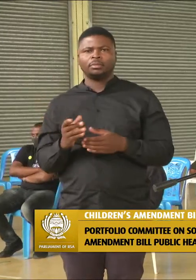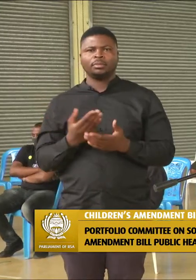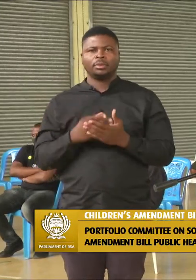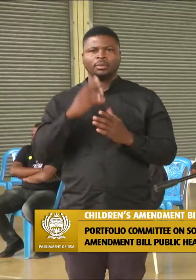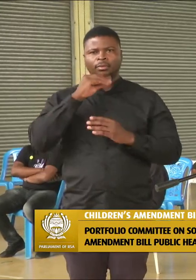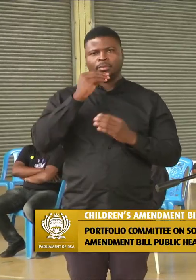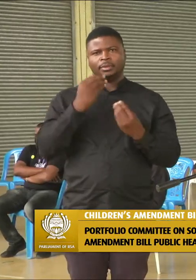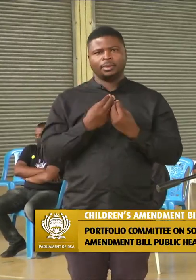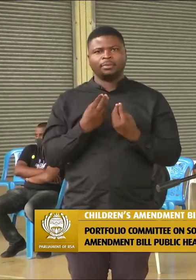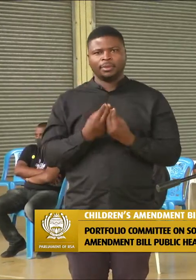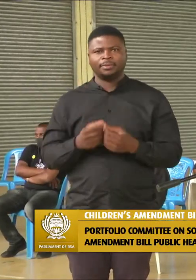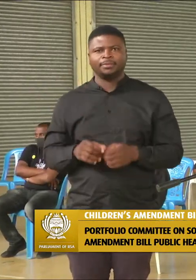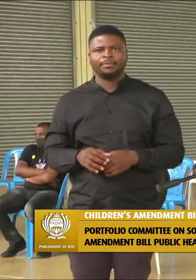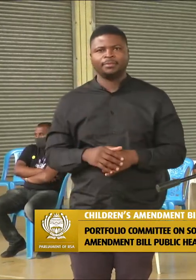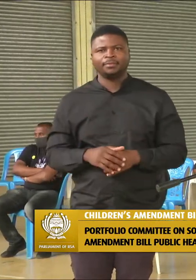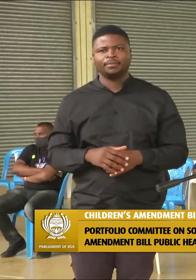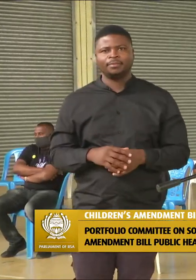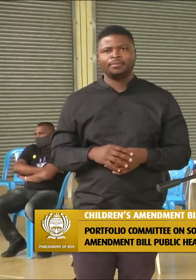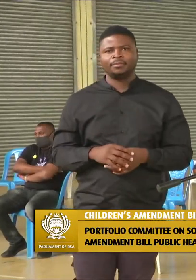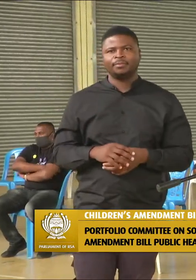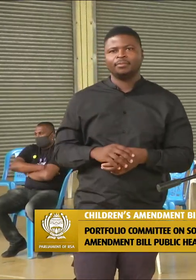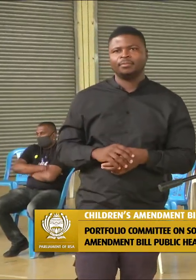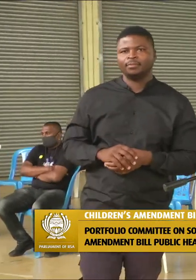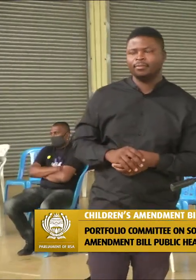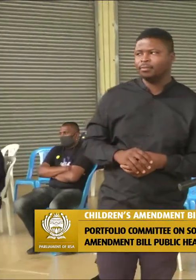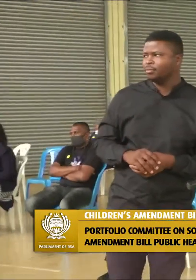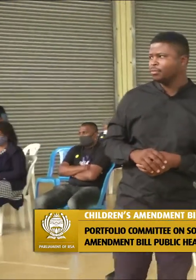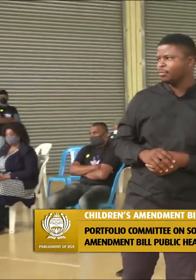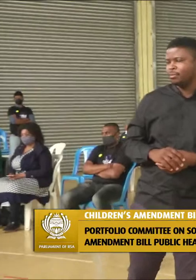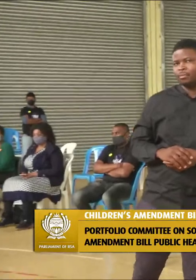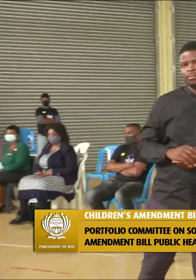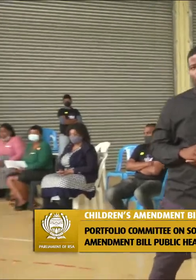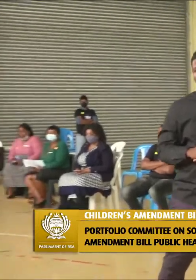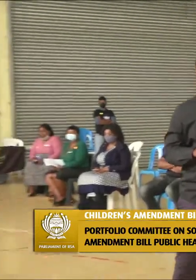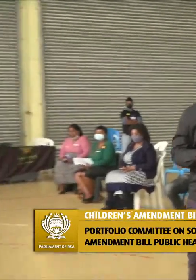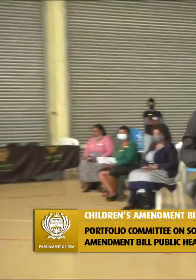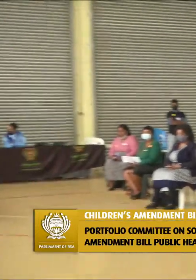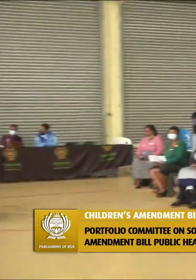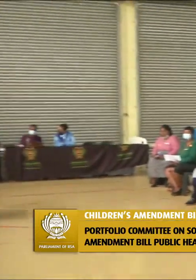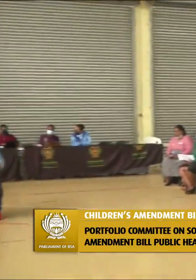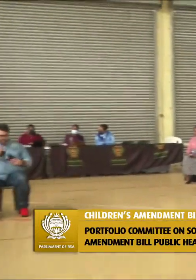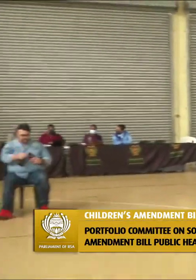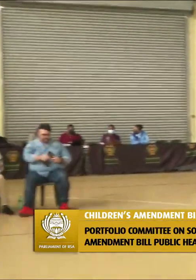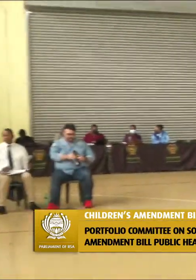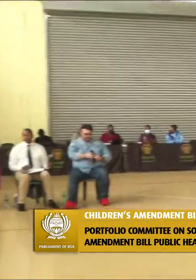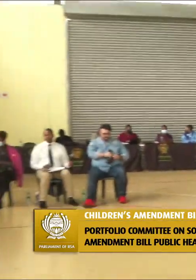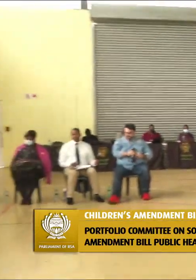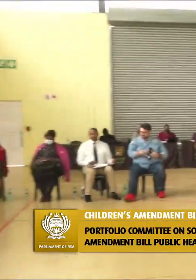Okay. Start on the other side.